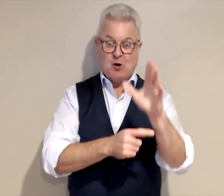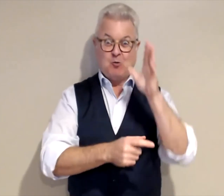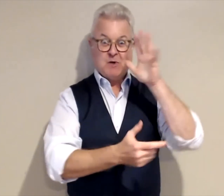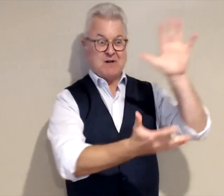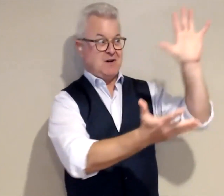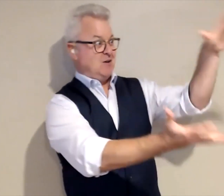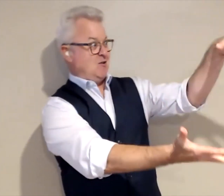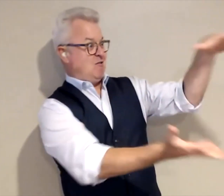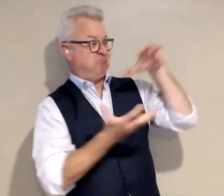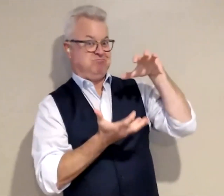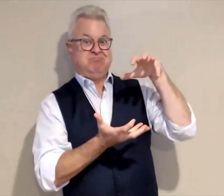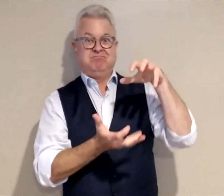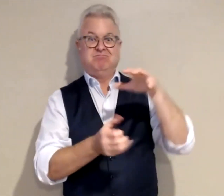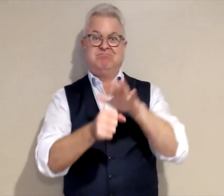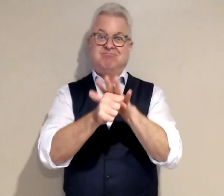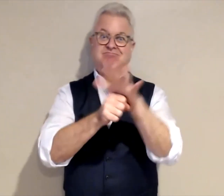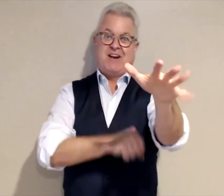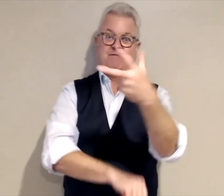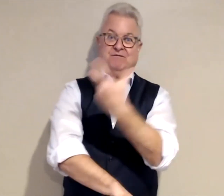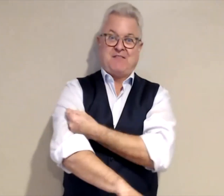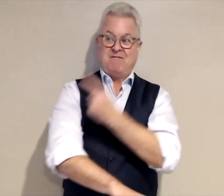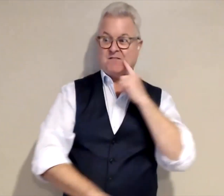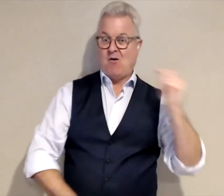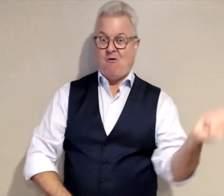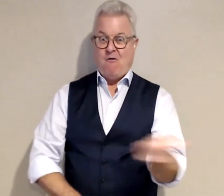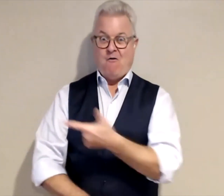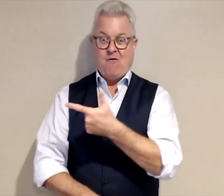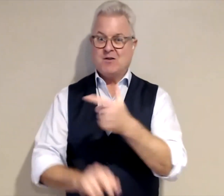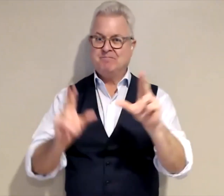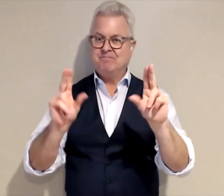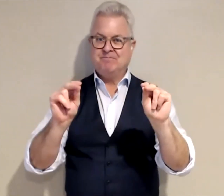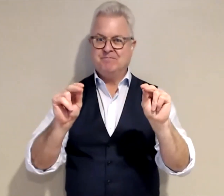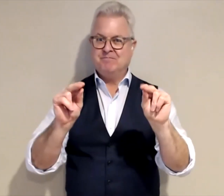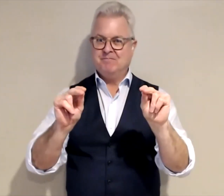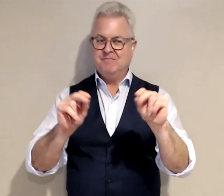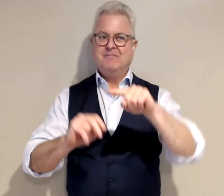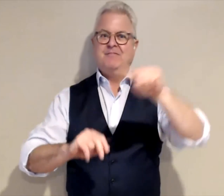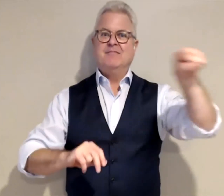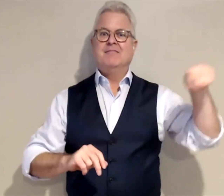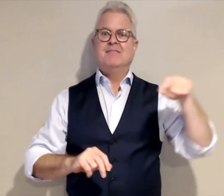said that in those first couple of weeks, we will not get enough vaccines for everyone.